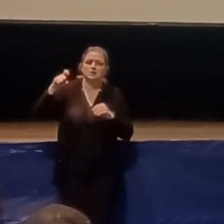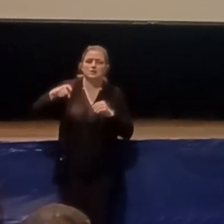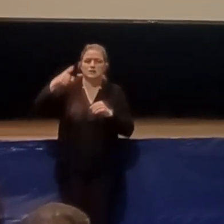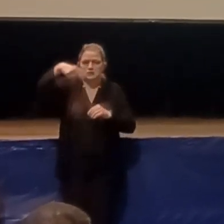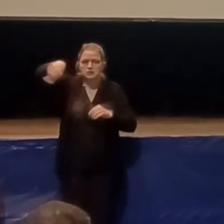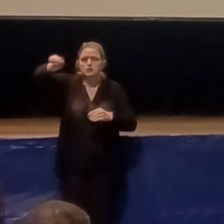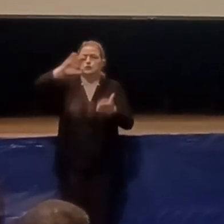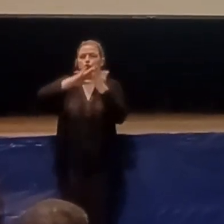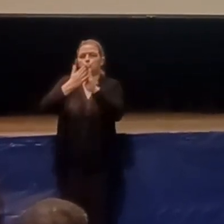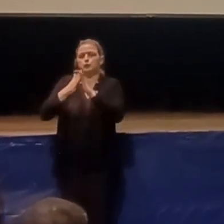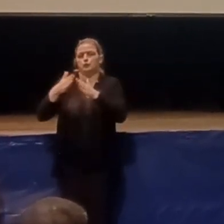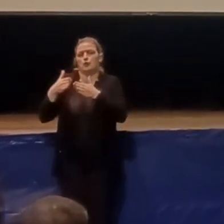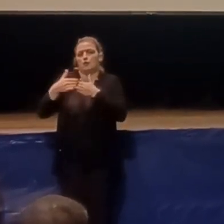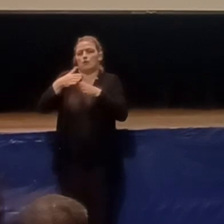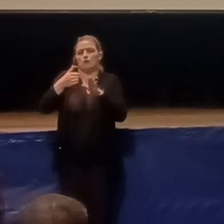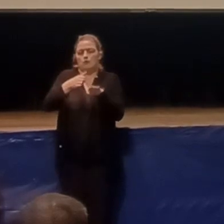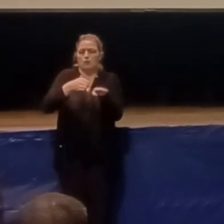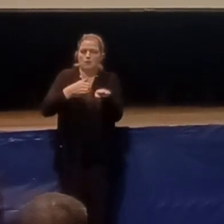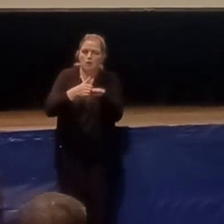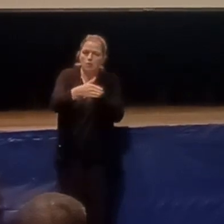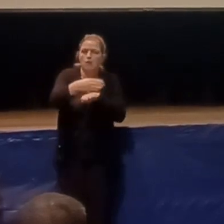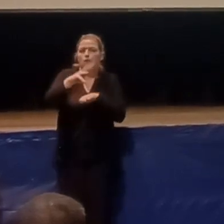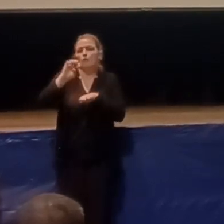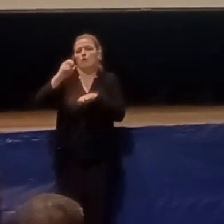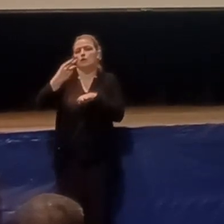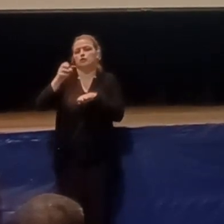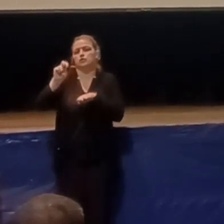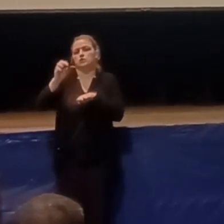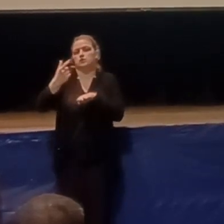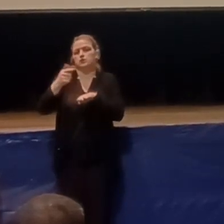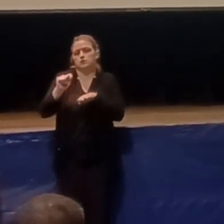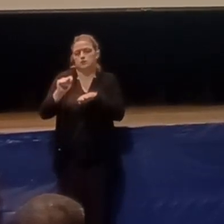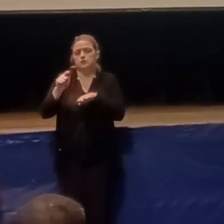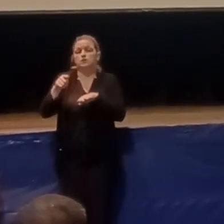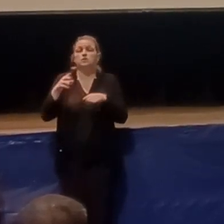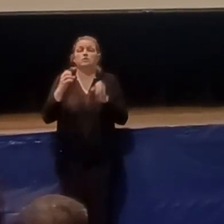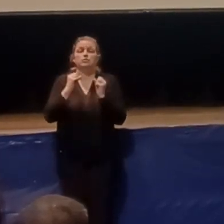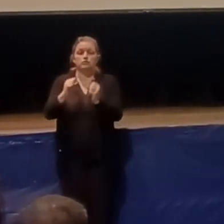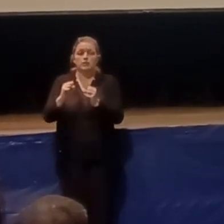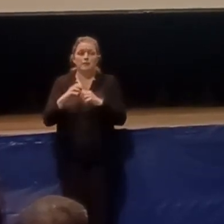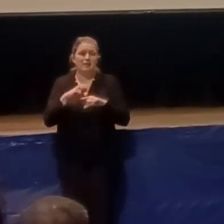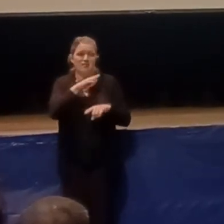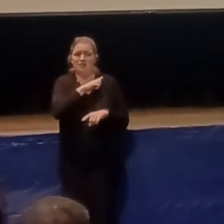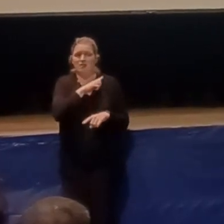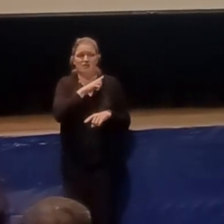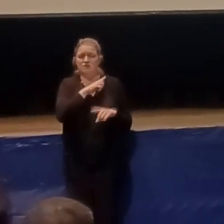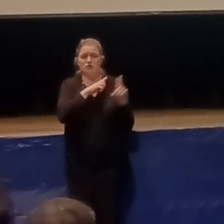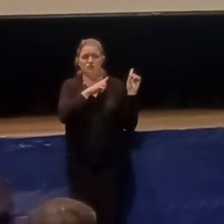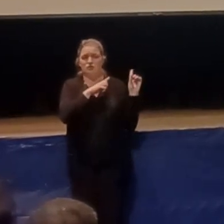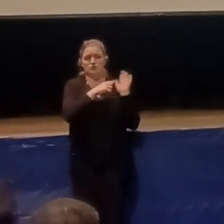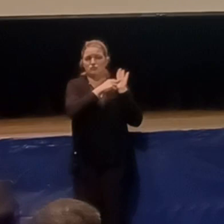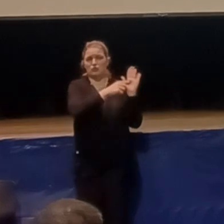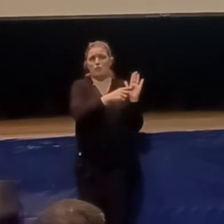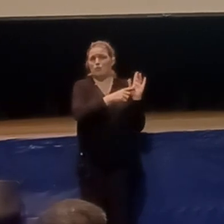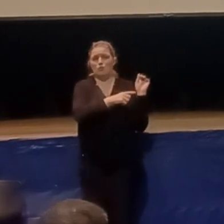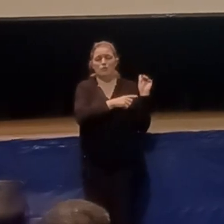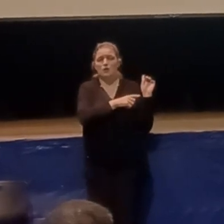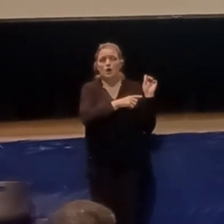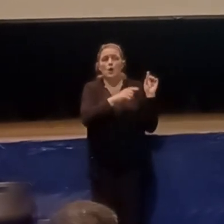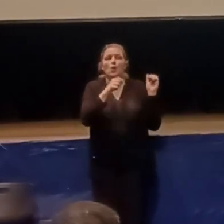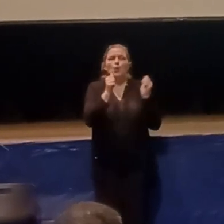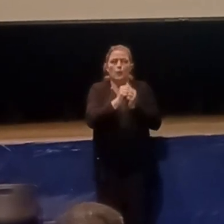the community along Washington Street. We'll look at different options for street layout. But this is really here just to illustrate the fact that, with the